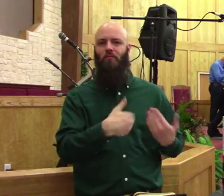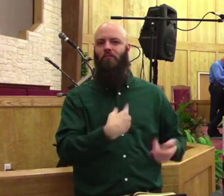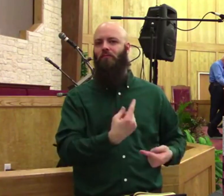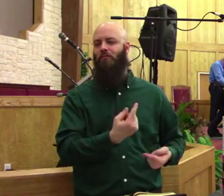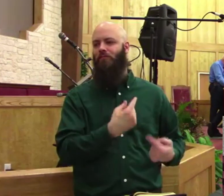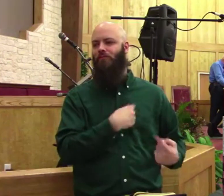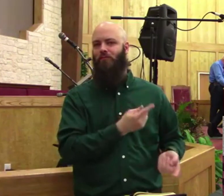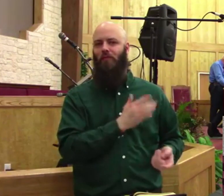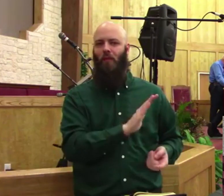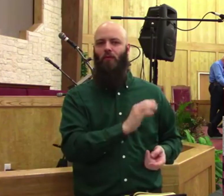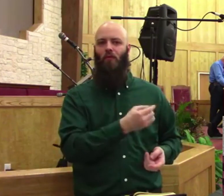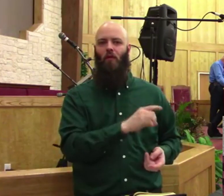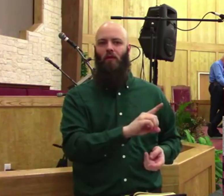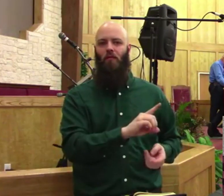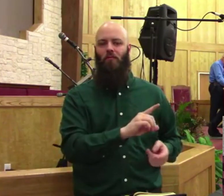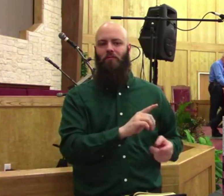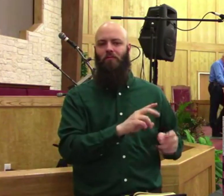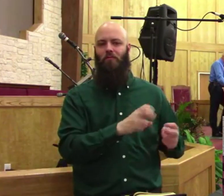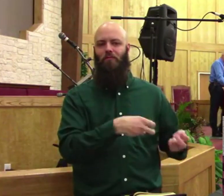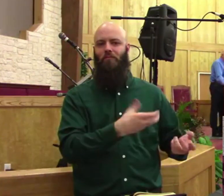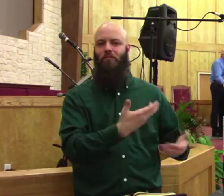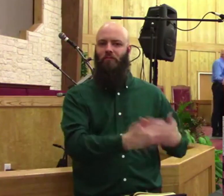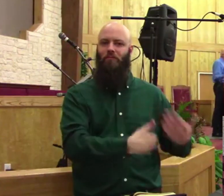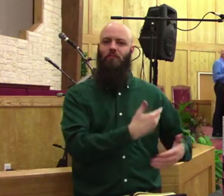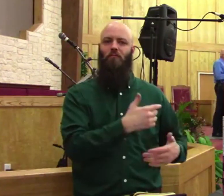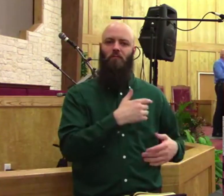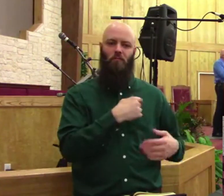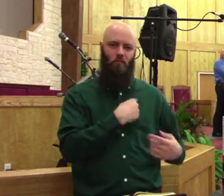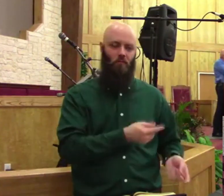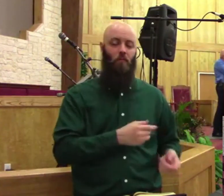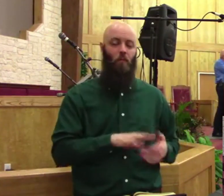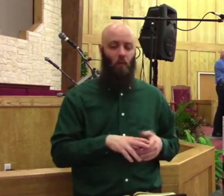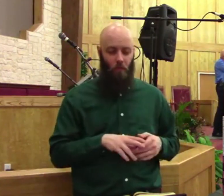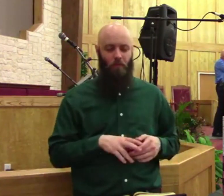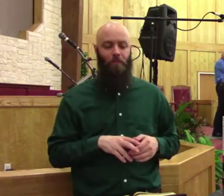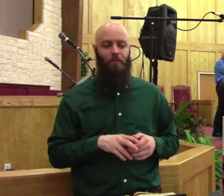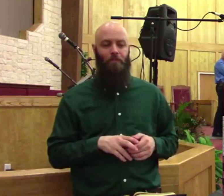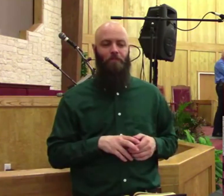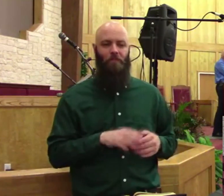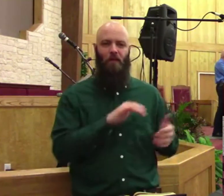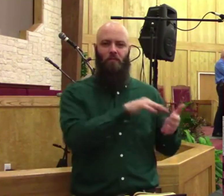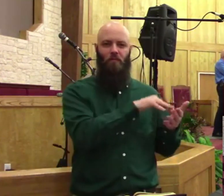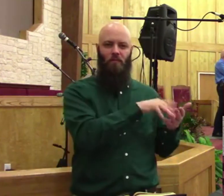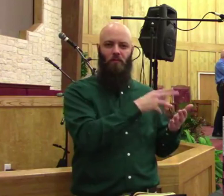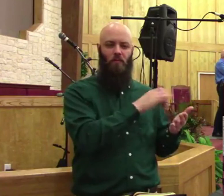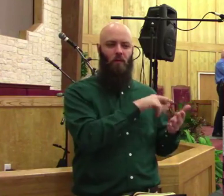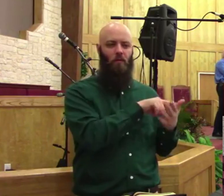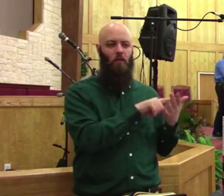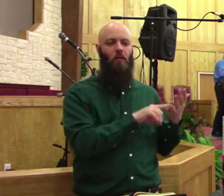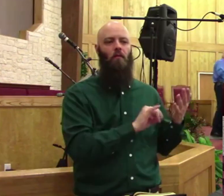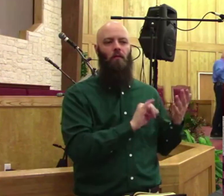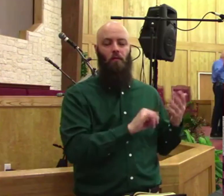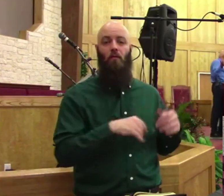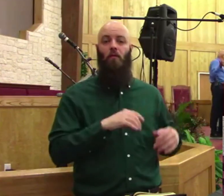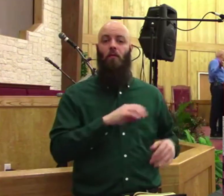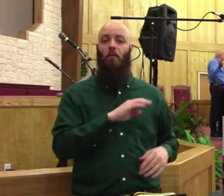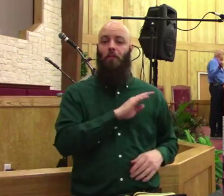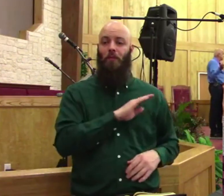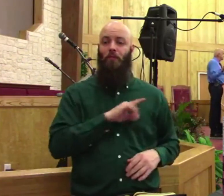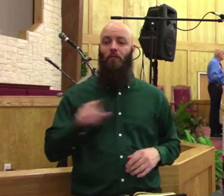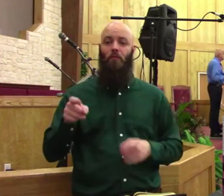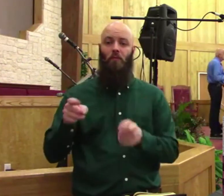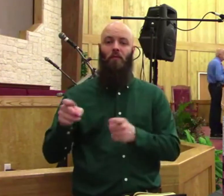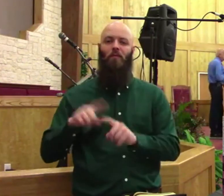long. And one of the clues that we get this, so Belshazzar is reigning in Babylon, but his dad's